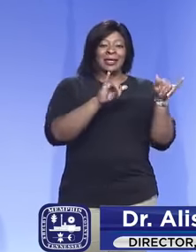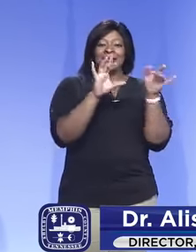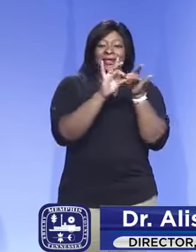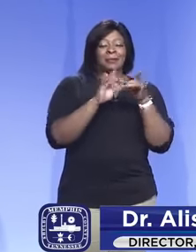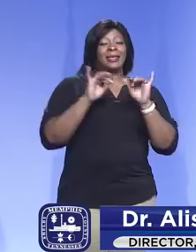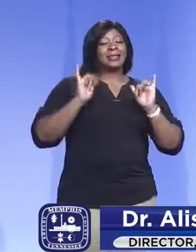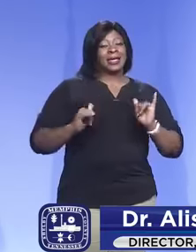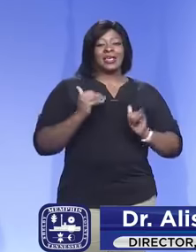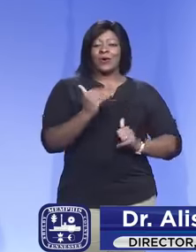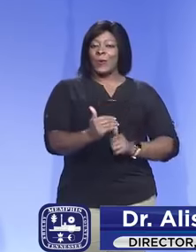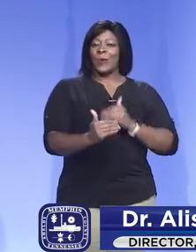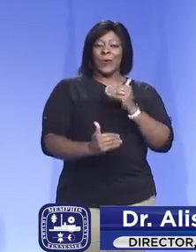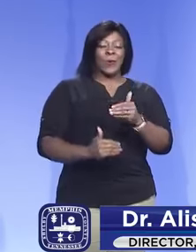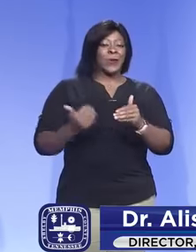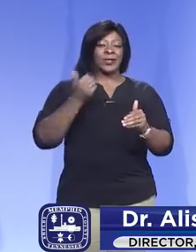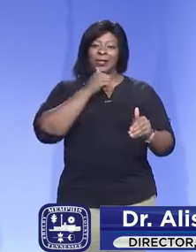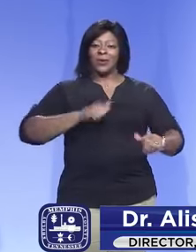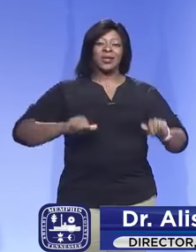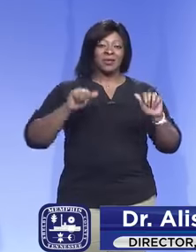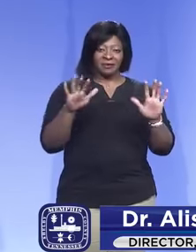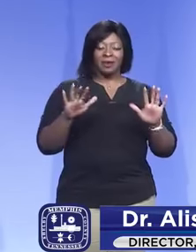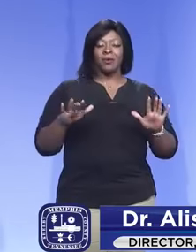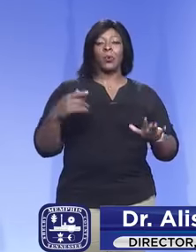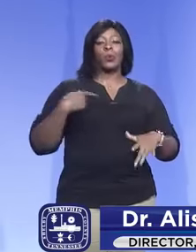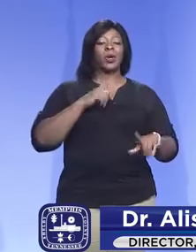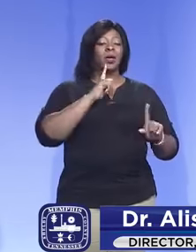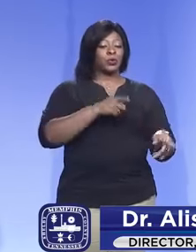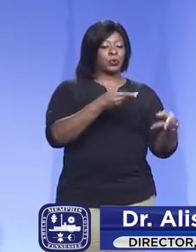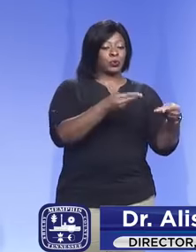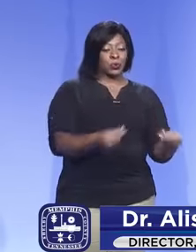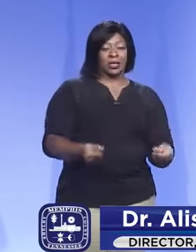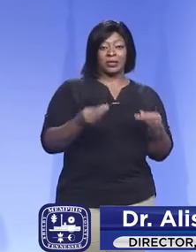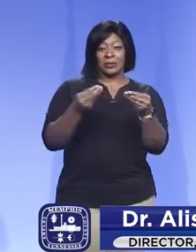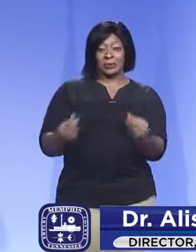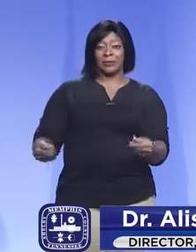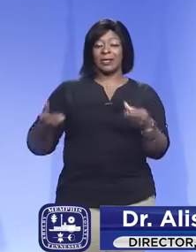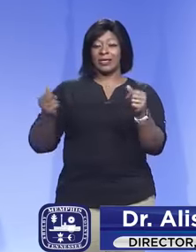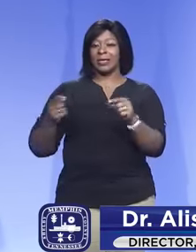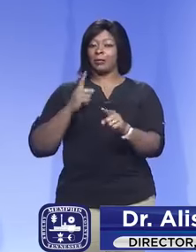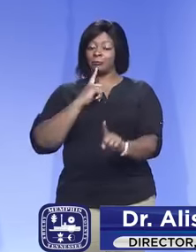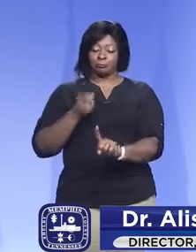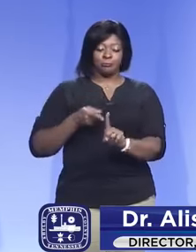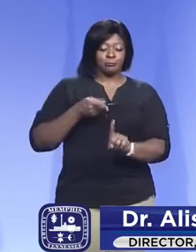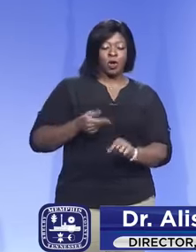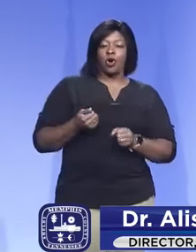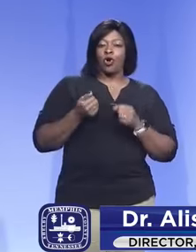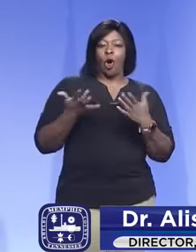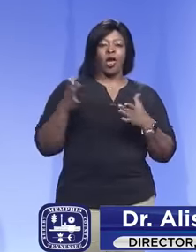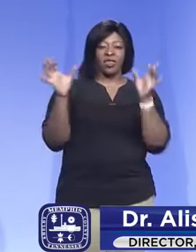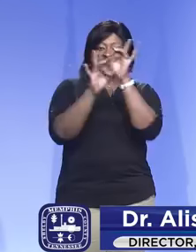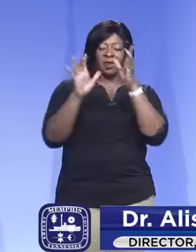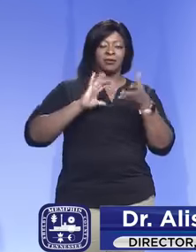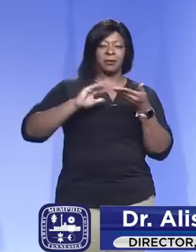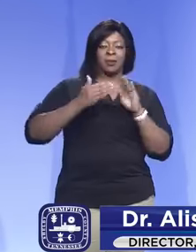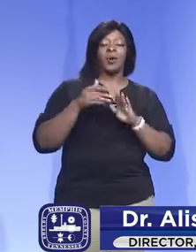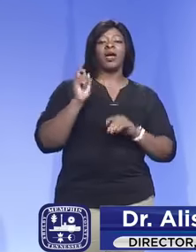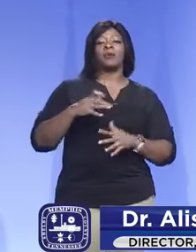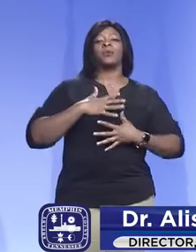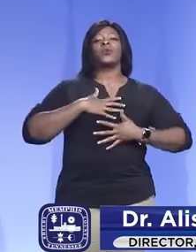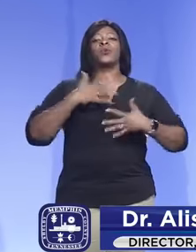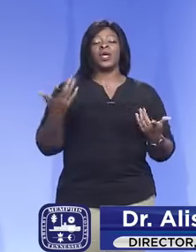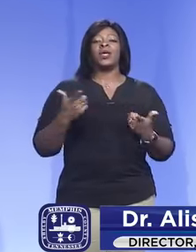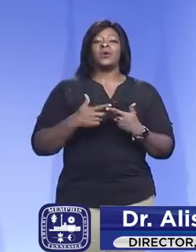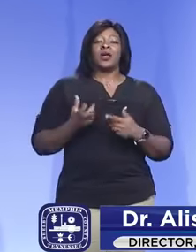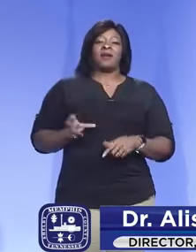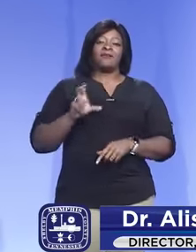have to stay the course as we begin to address issues that are the root causes of violence in our community. We have to be willing to